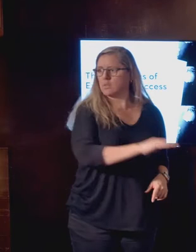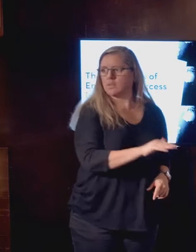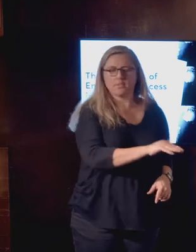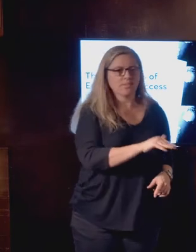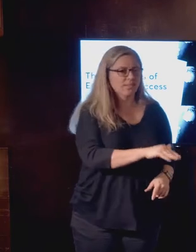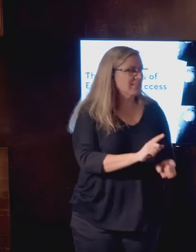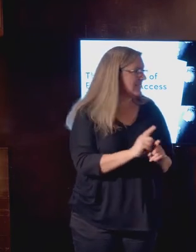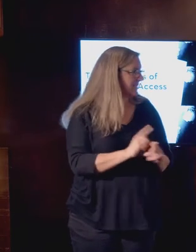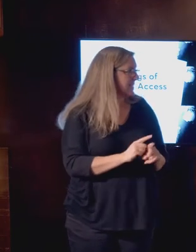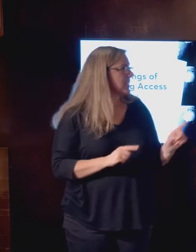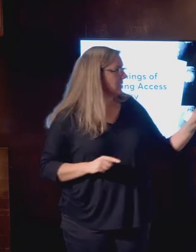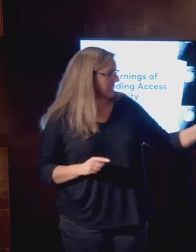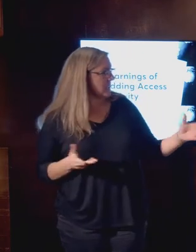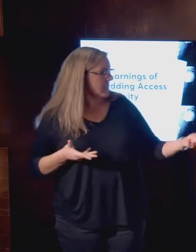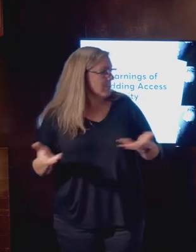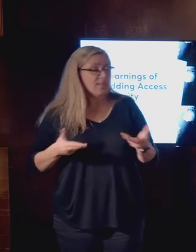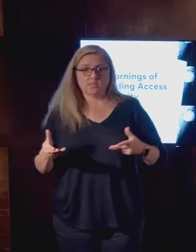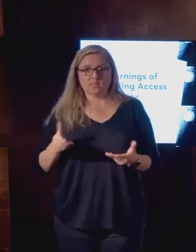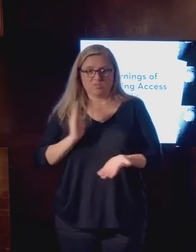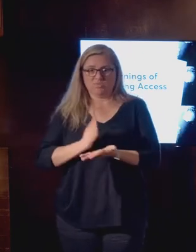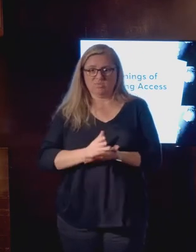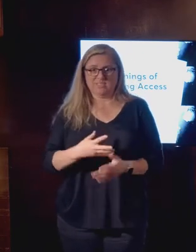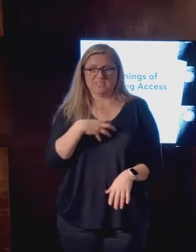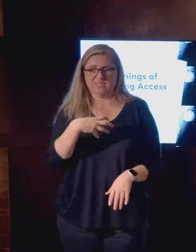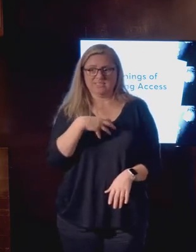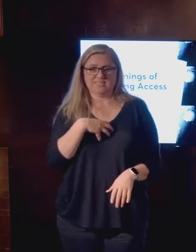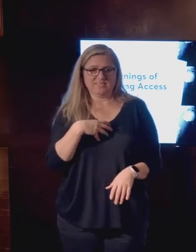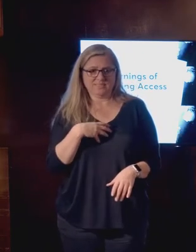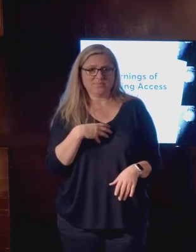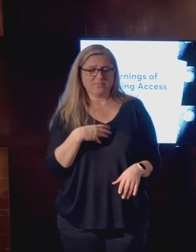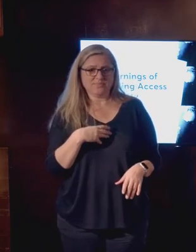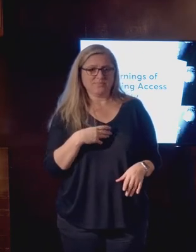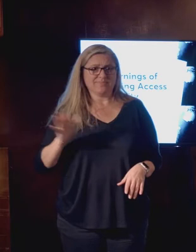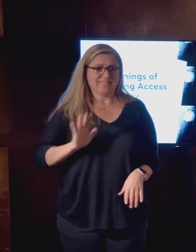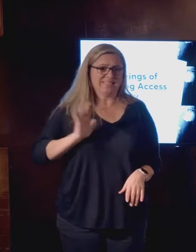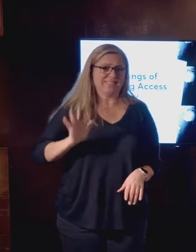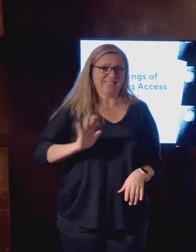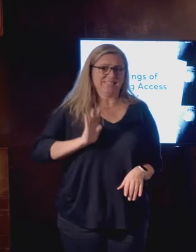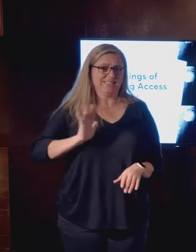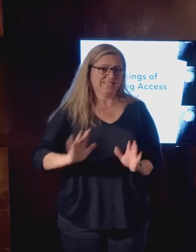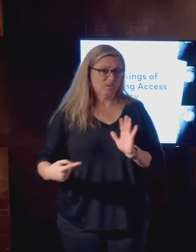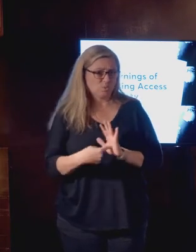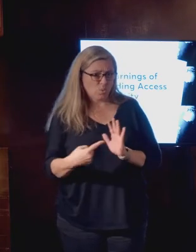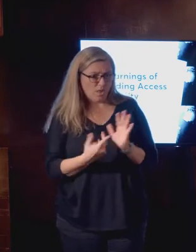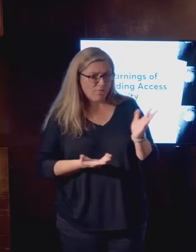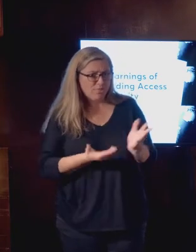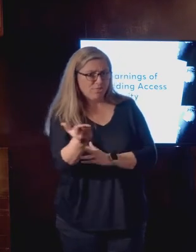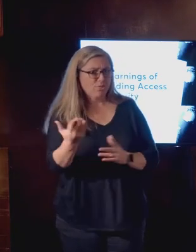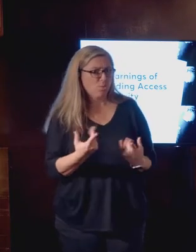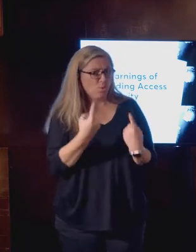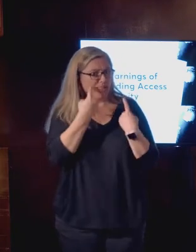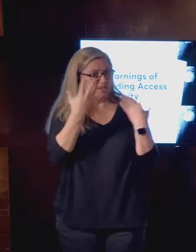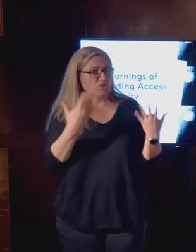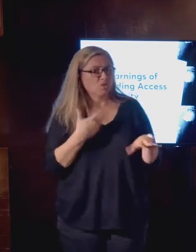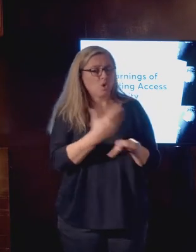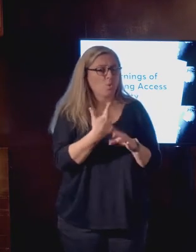one of the performers in the show had a problem that she was really scared she might go to the toilet, be desperate to go to the toilet during the show. So we actually just worked out a